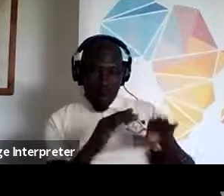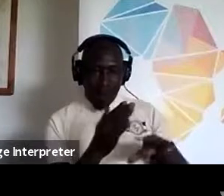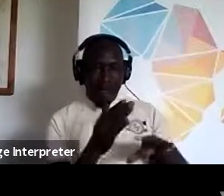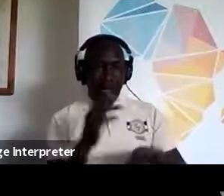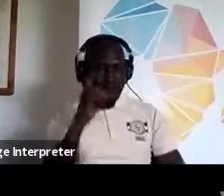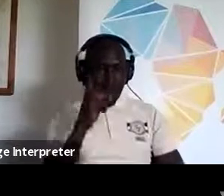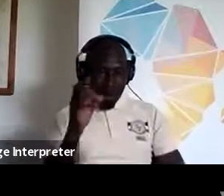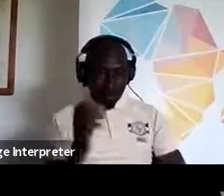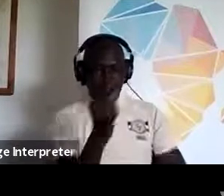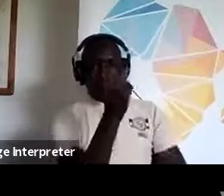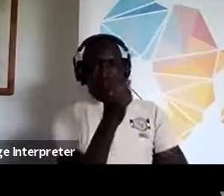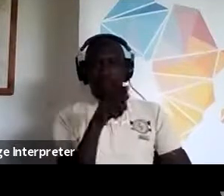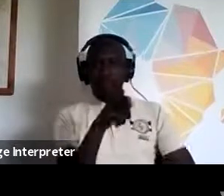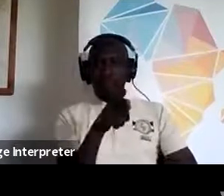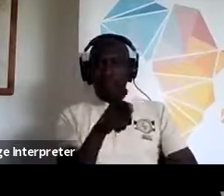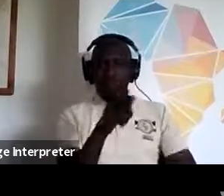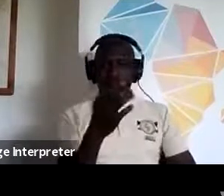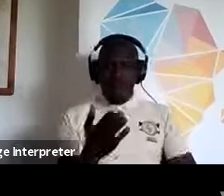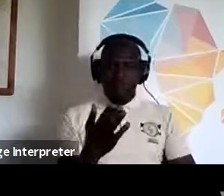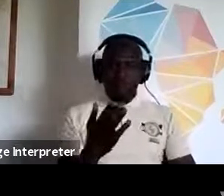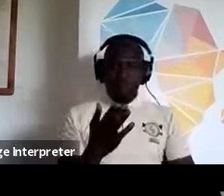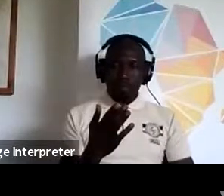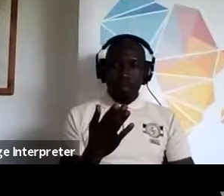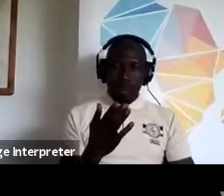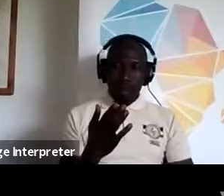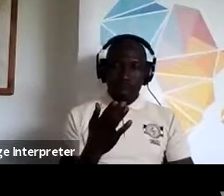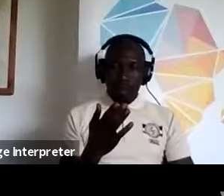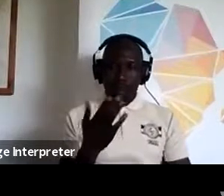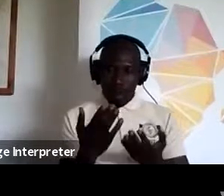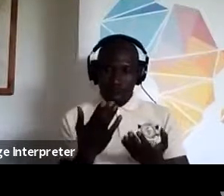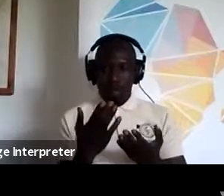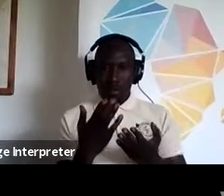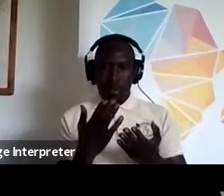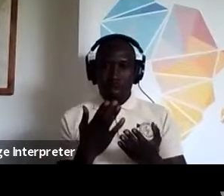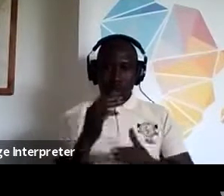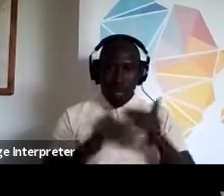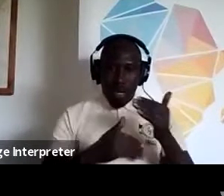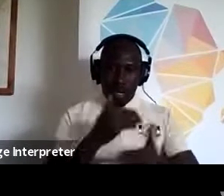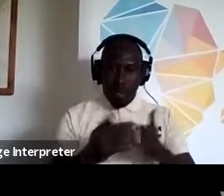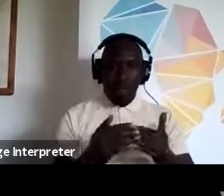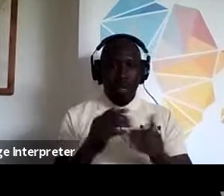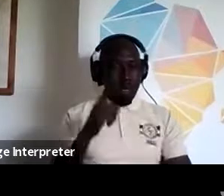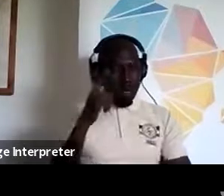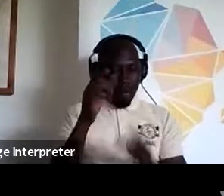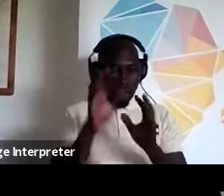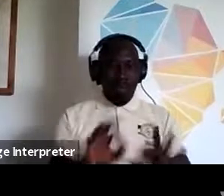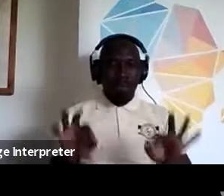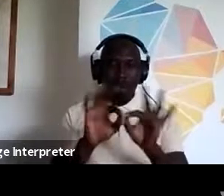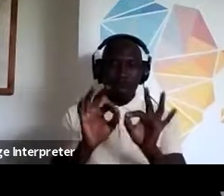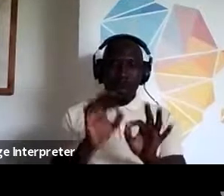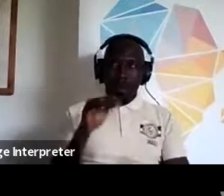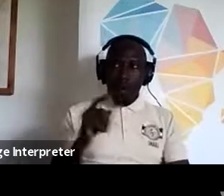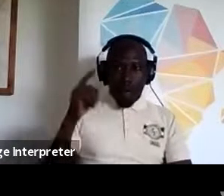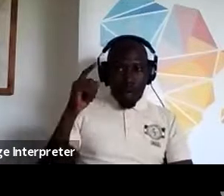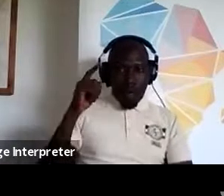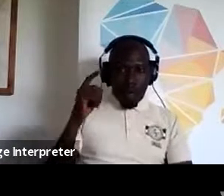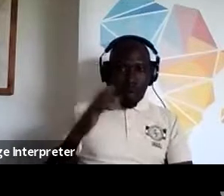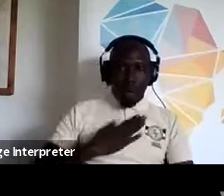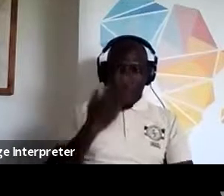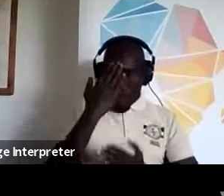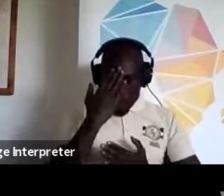them to roll out for sustainability, I think that would be very, very important because it's my humble